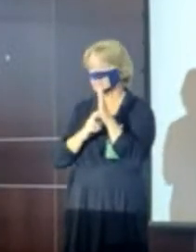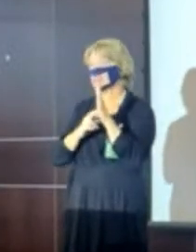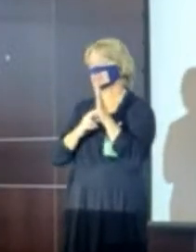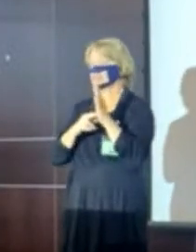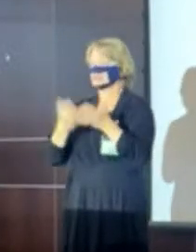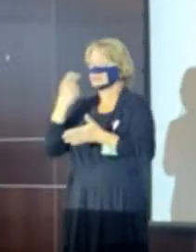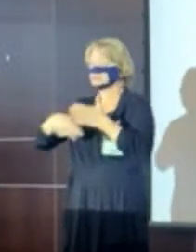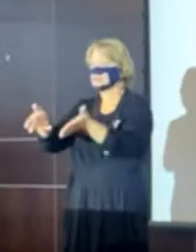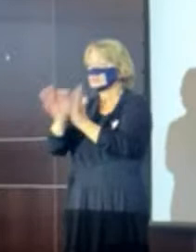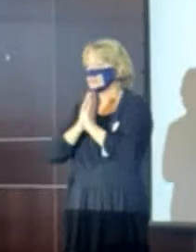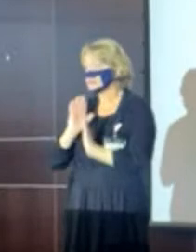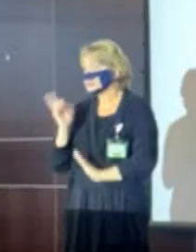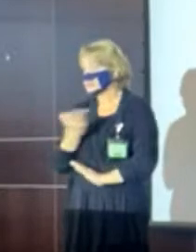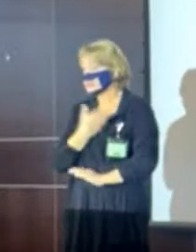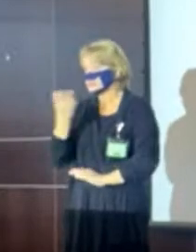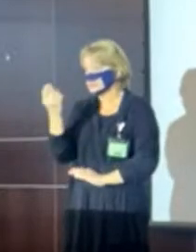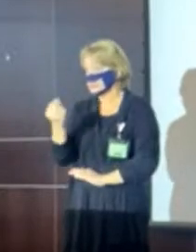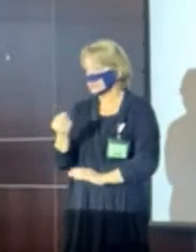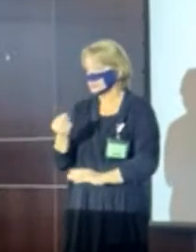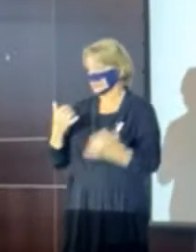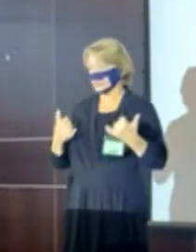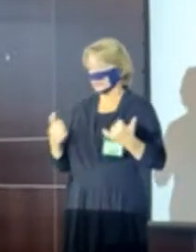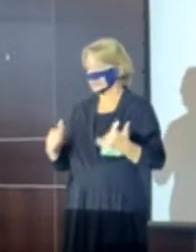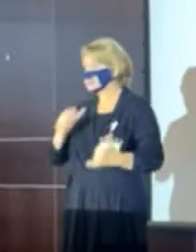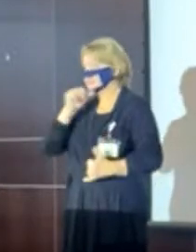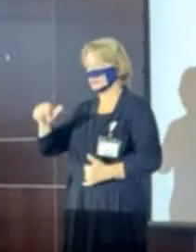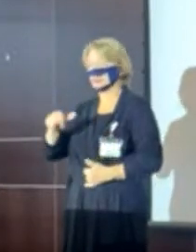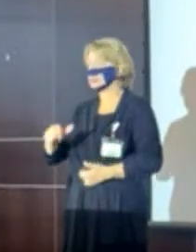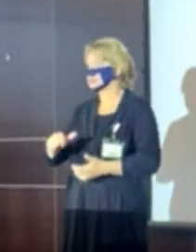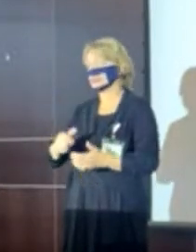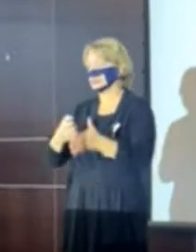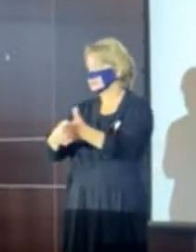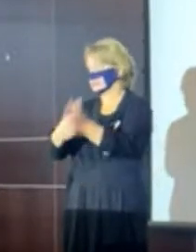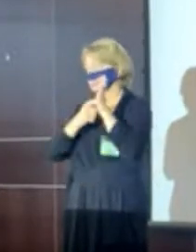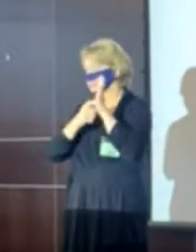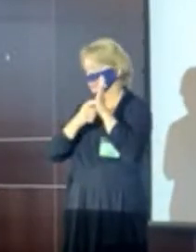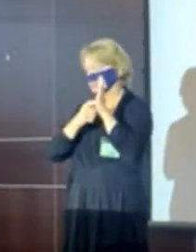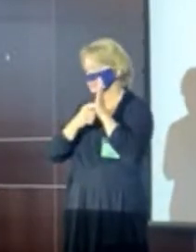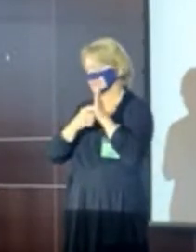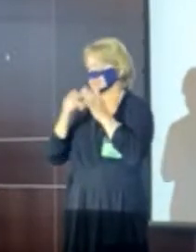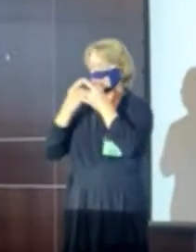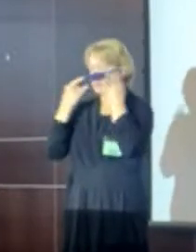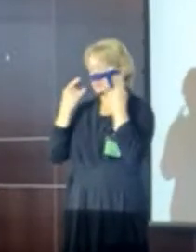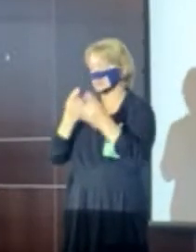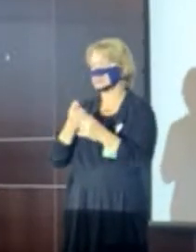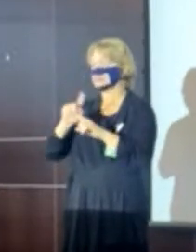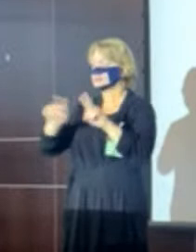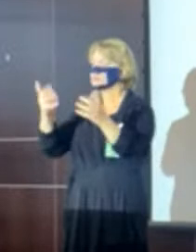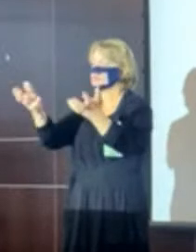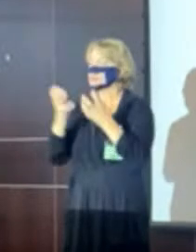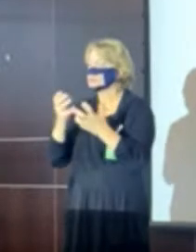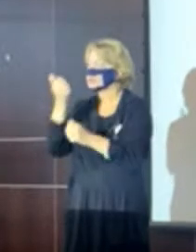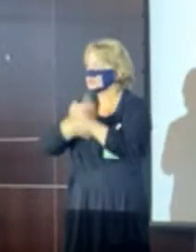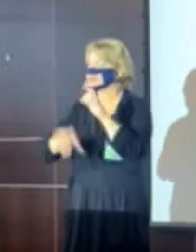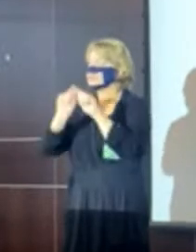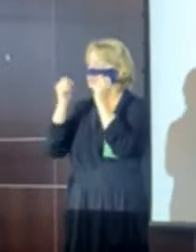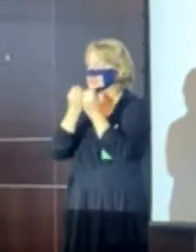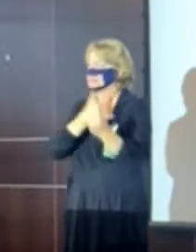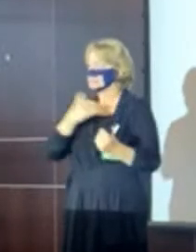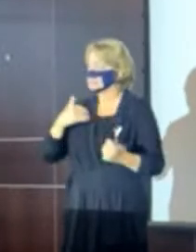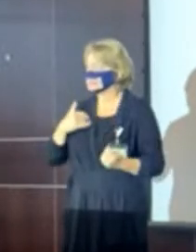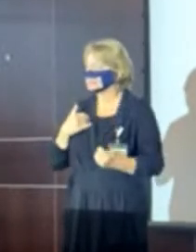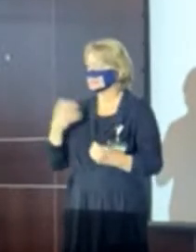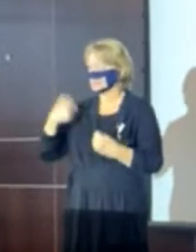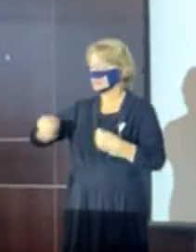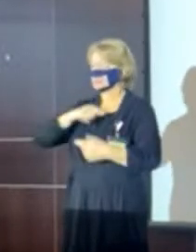do. At this point, though, we're not making any mask mandate, but obviously we have to have every team member we can taking care of our